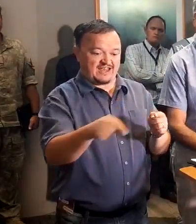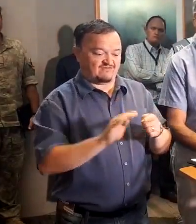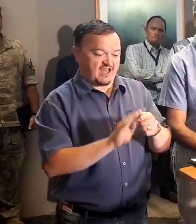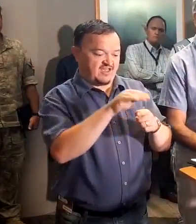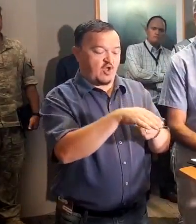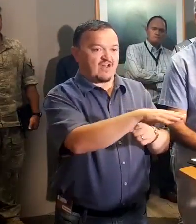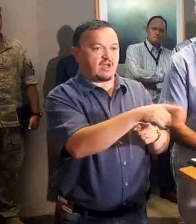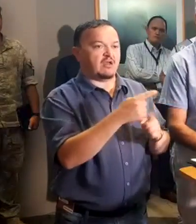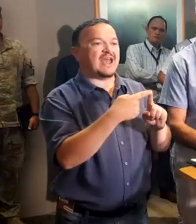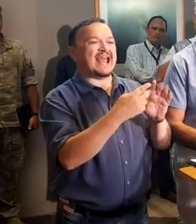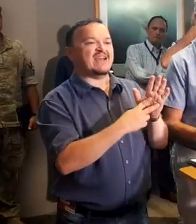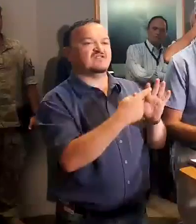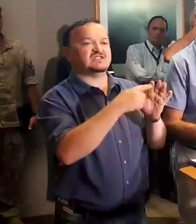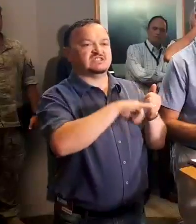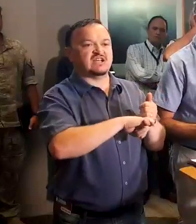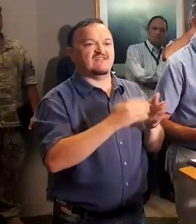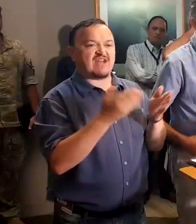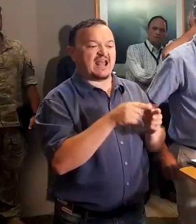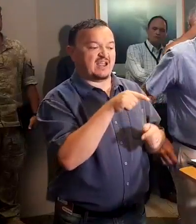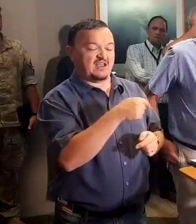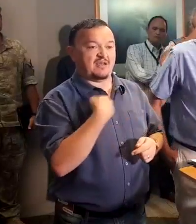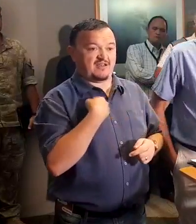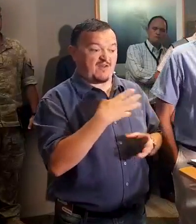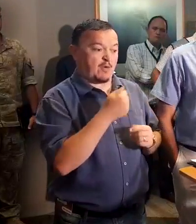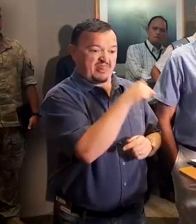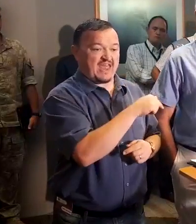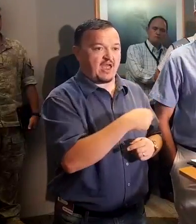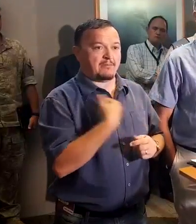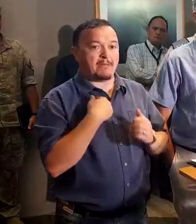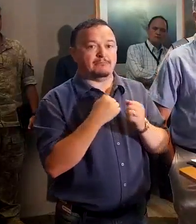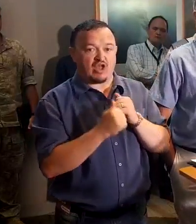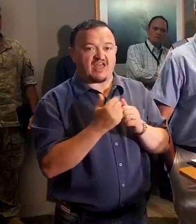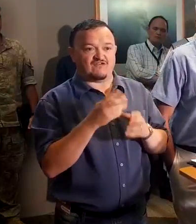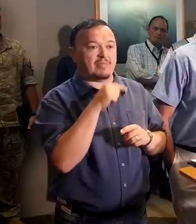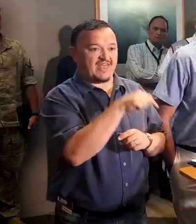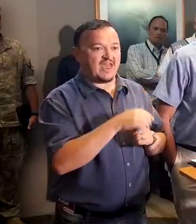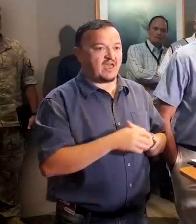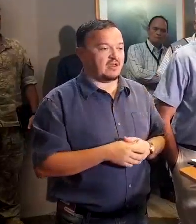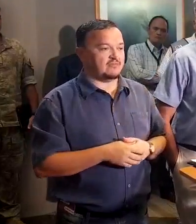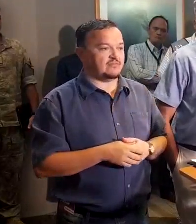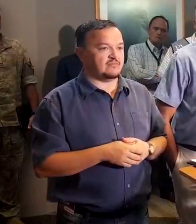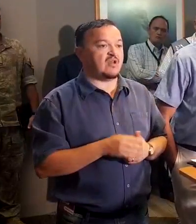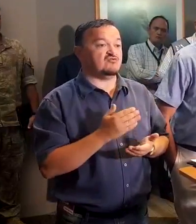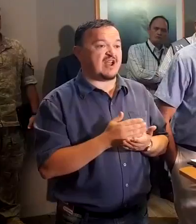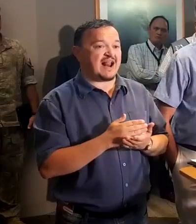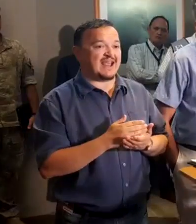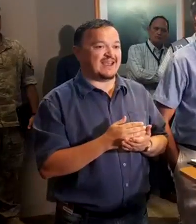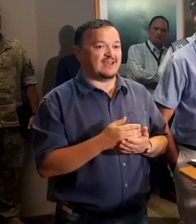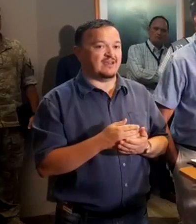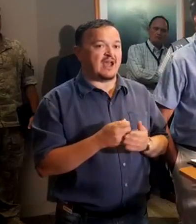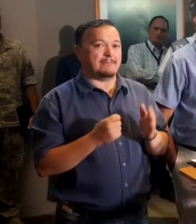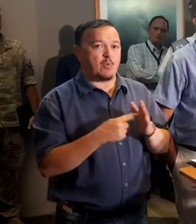That's the valley I come from, where my brother is. So it's really helpful for me to know the constraints